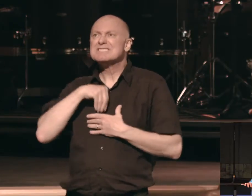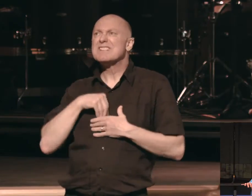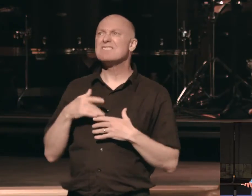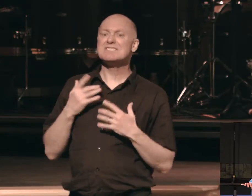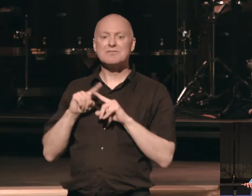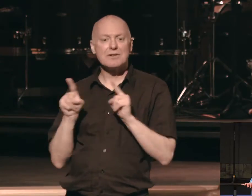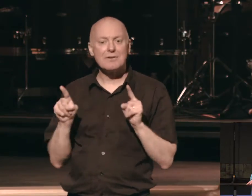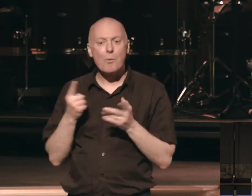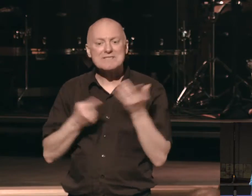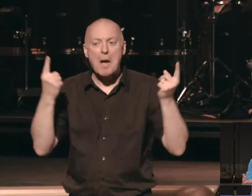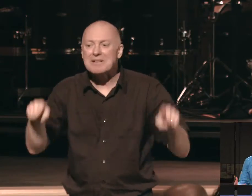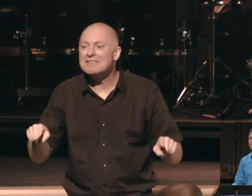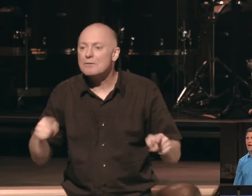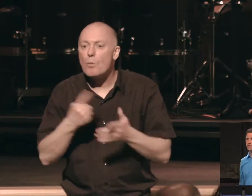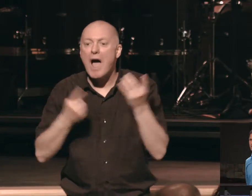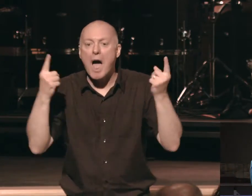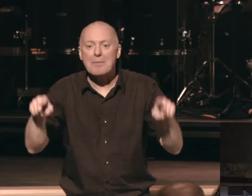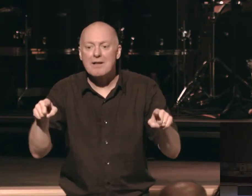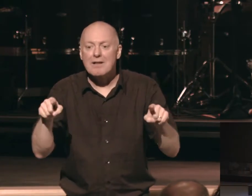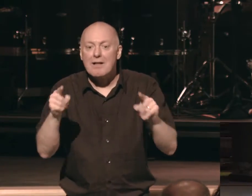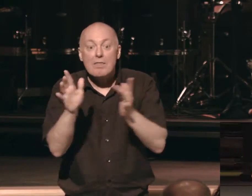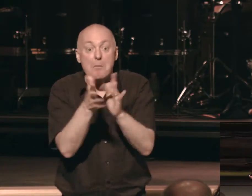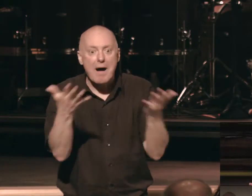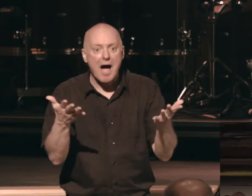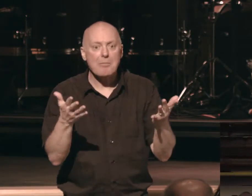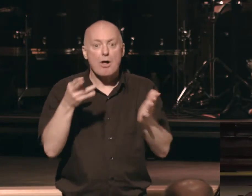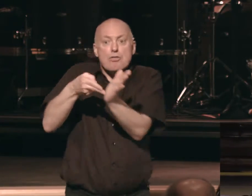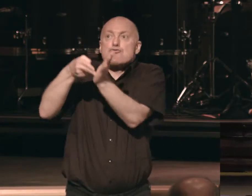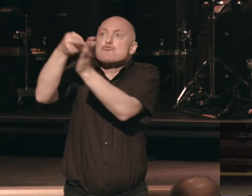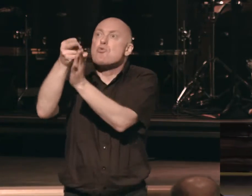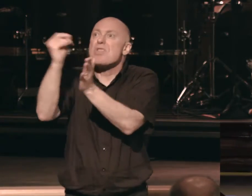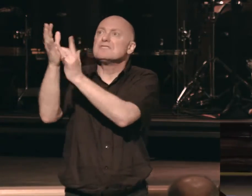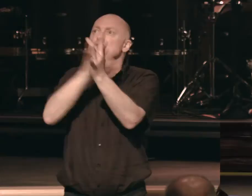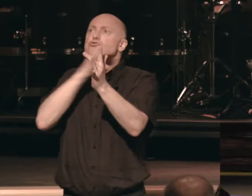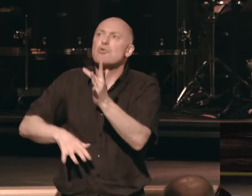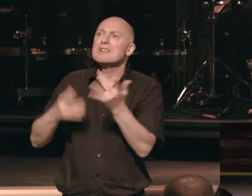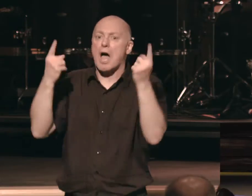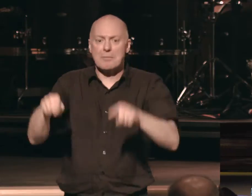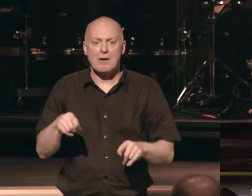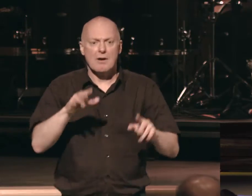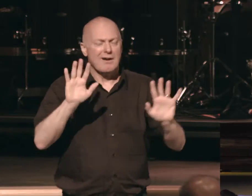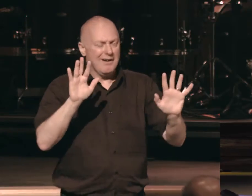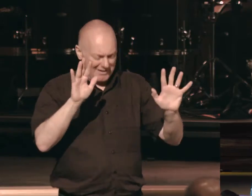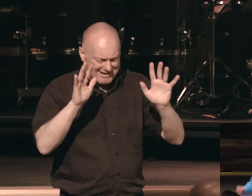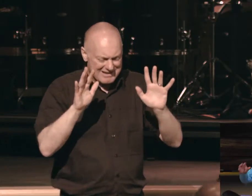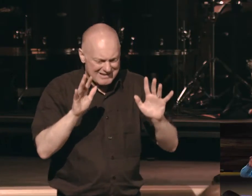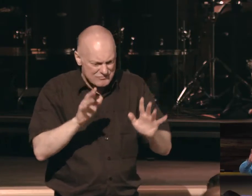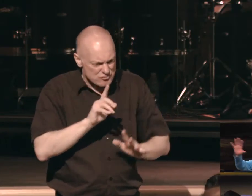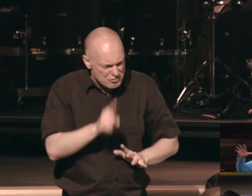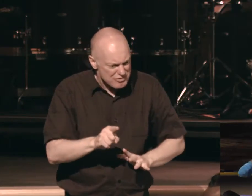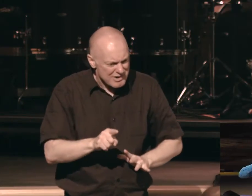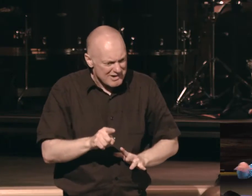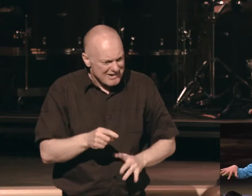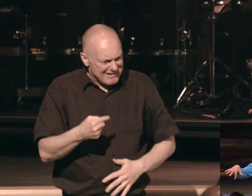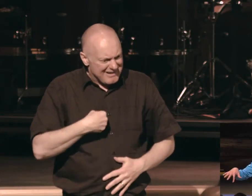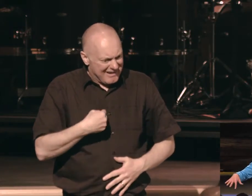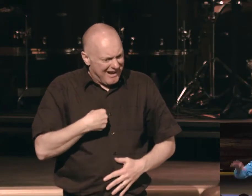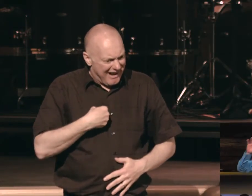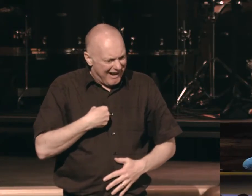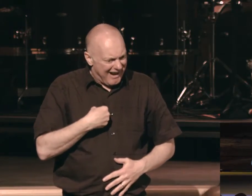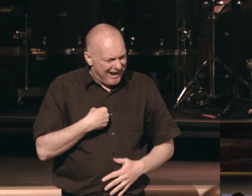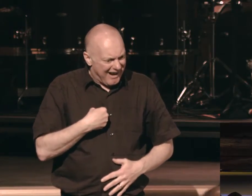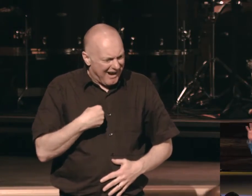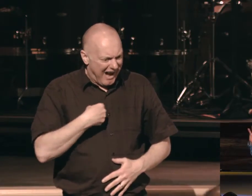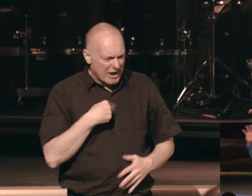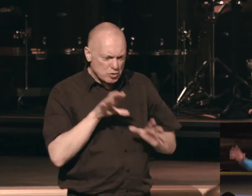What's happening there? The Bible's happening there. The truth of Jesus Christ is, you're like, wait a second, that's true. I am gazing upon myself and the world.